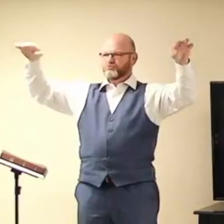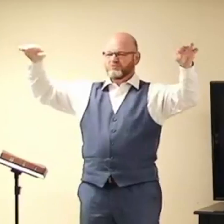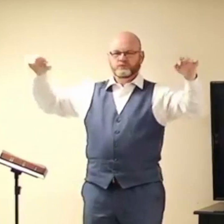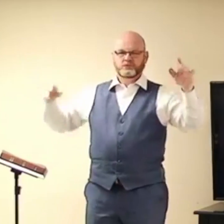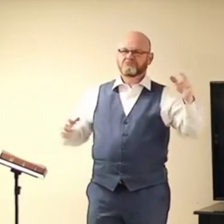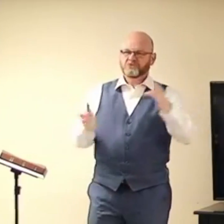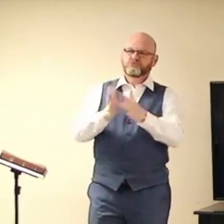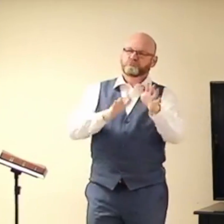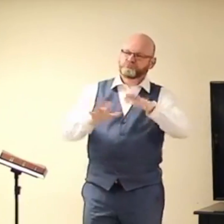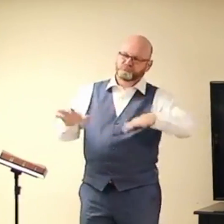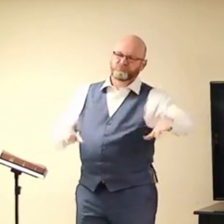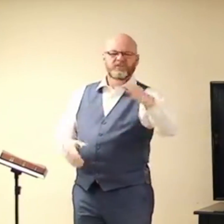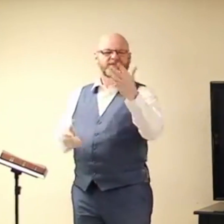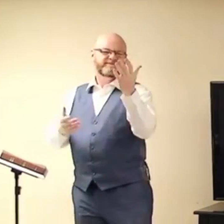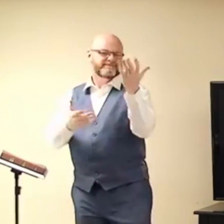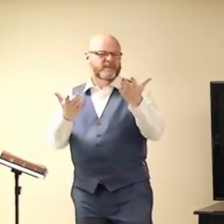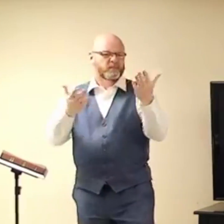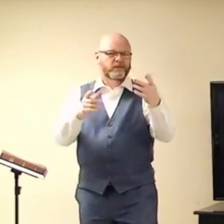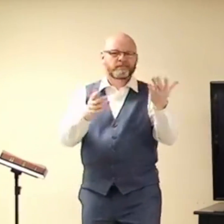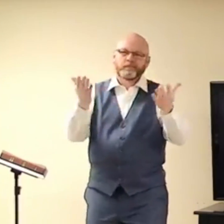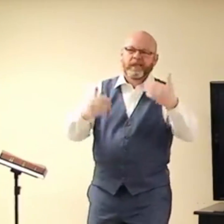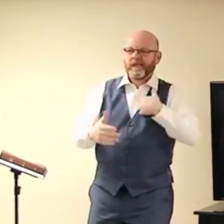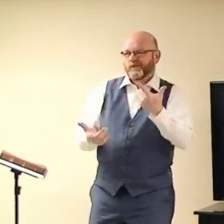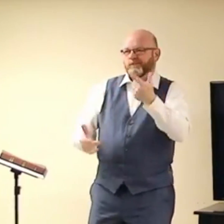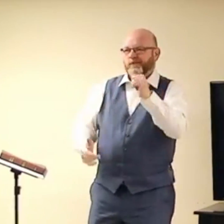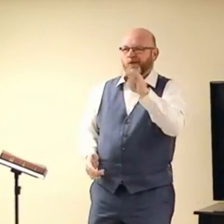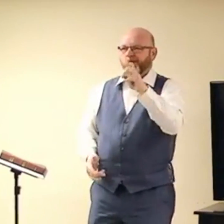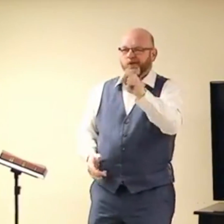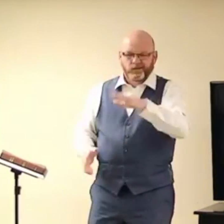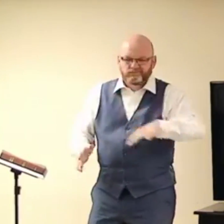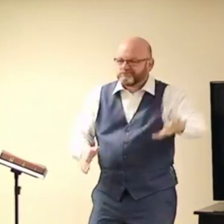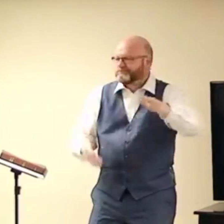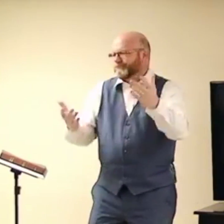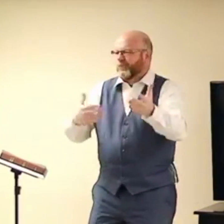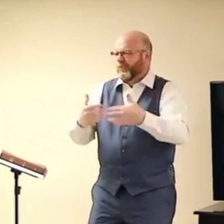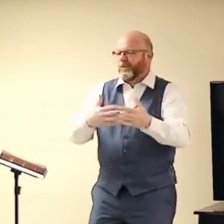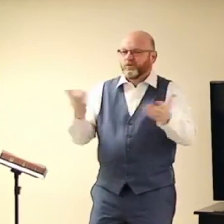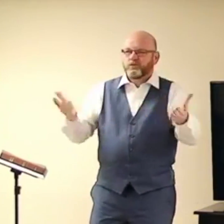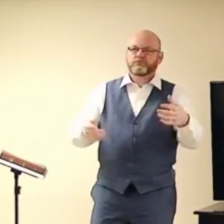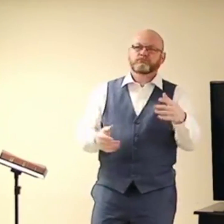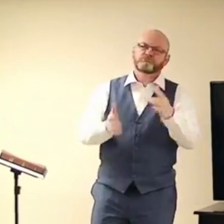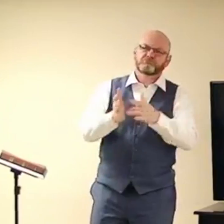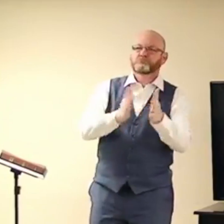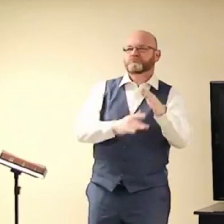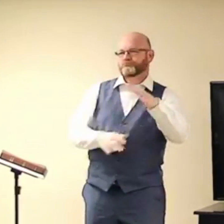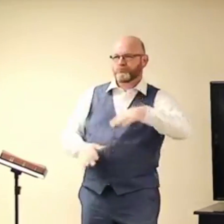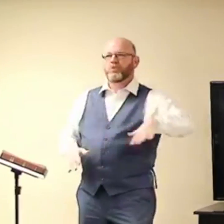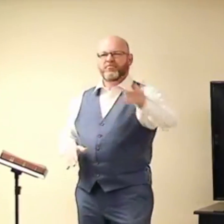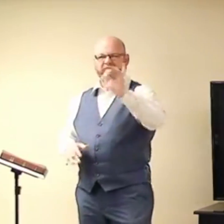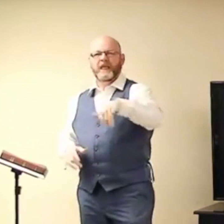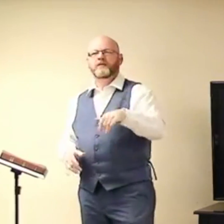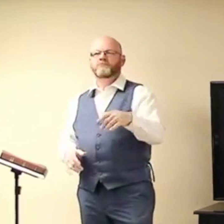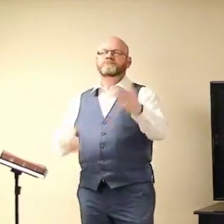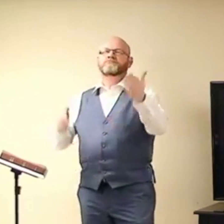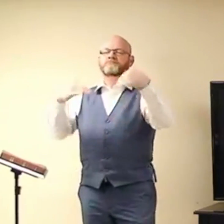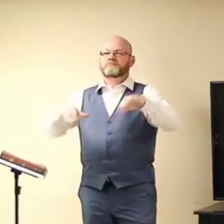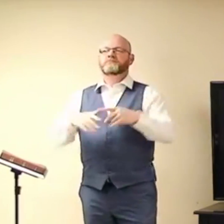overhead. Was an area to walk and think. People kind of were milling around. It was kind of an area